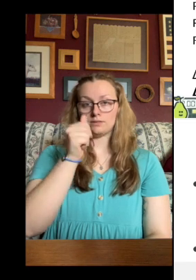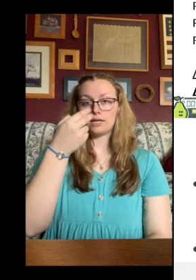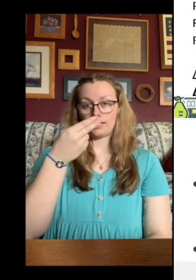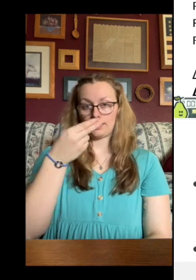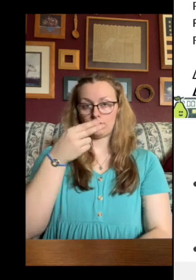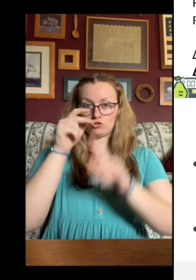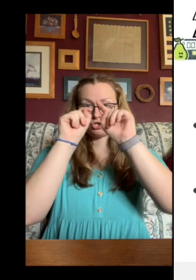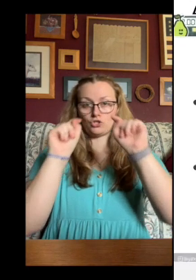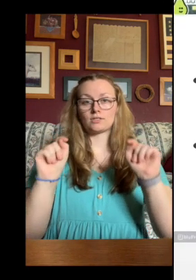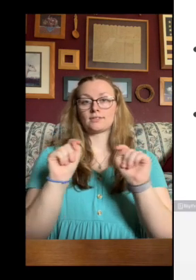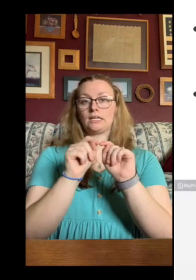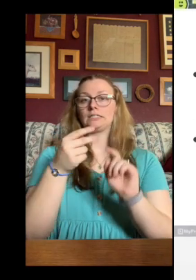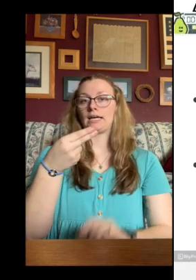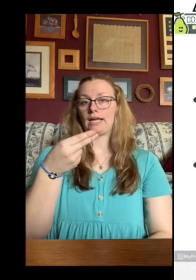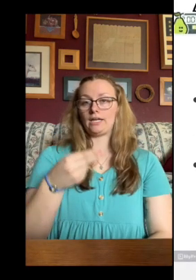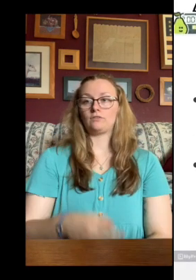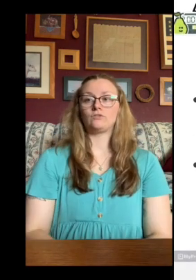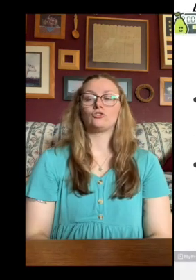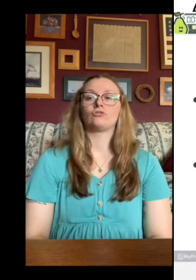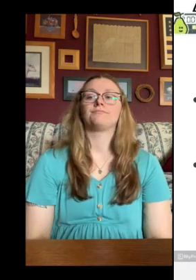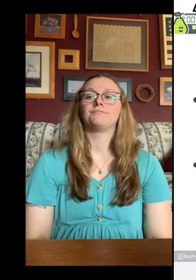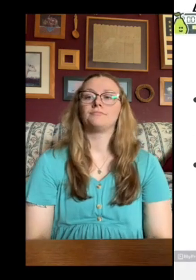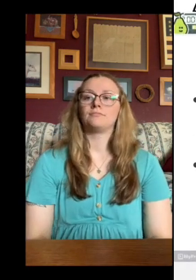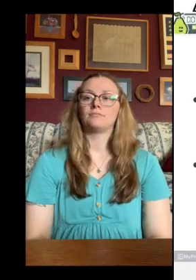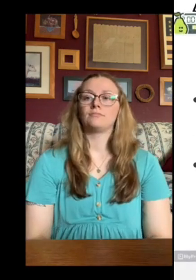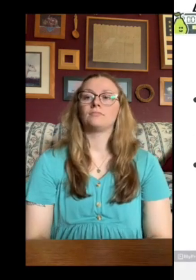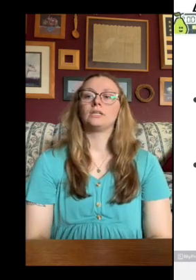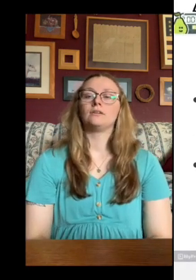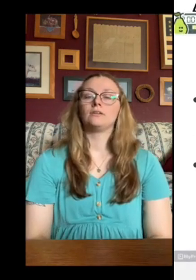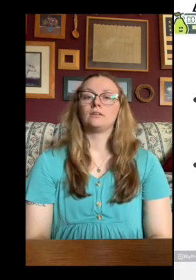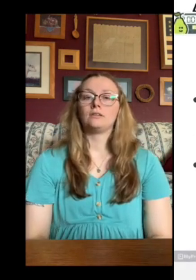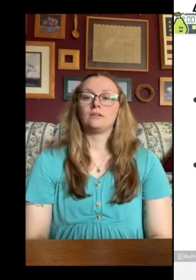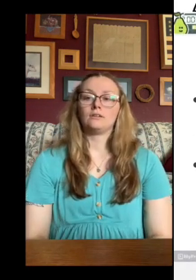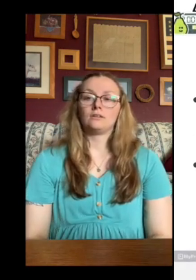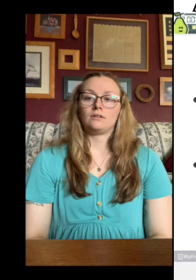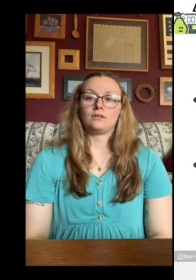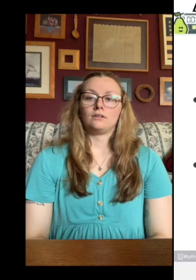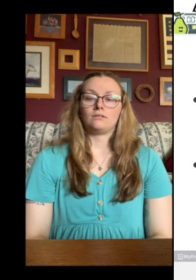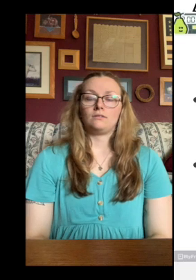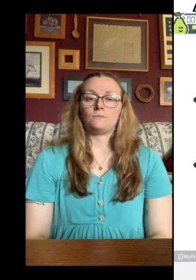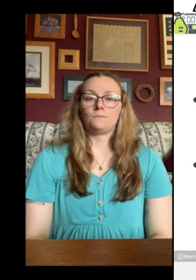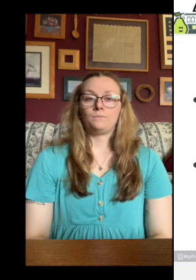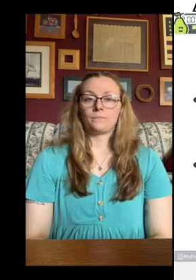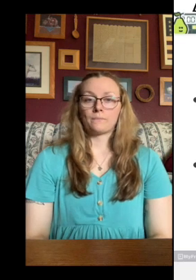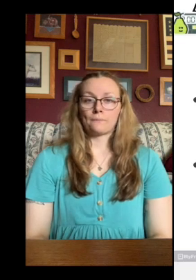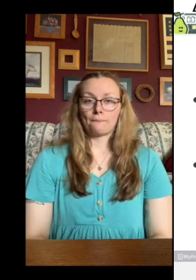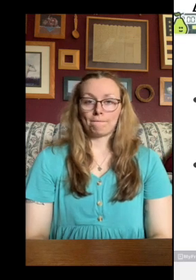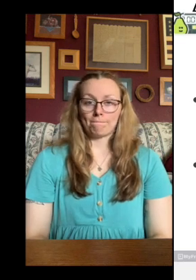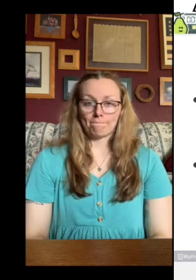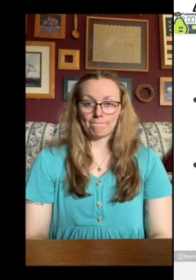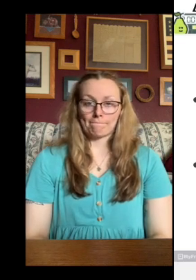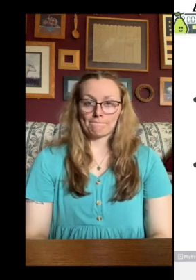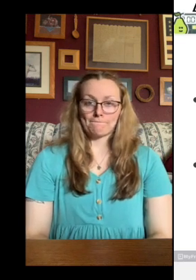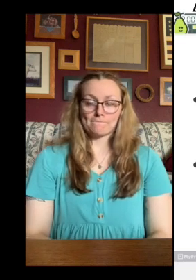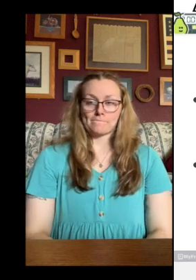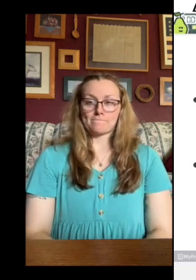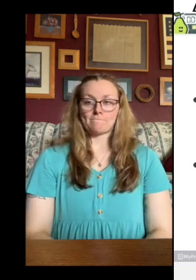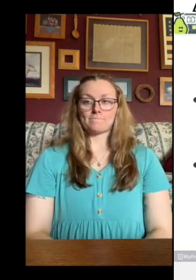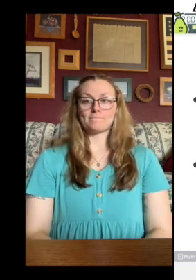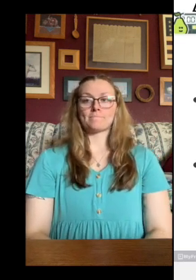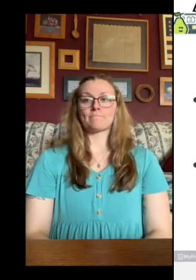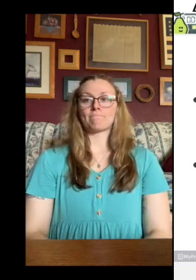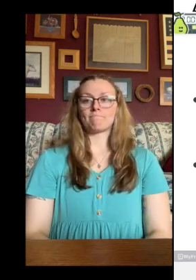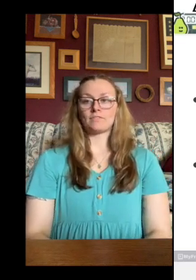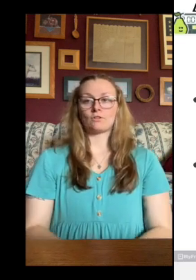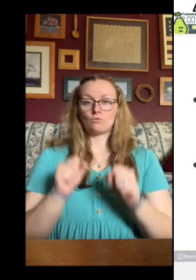Mommy, the bathtub is not full of water. Yes, I'm not putting water in that bathtub because you spilt last time. So if delta H is